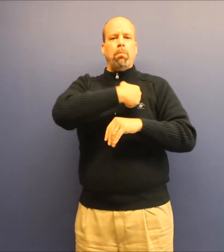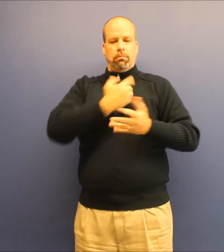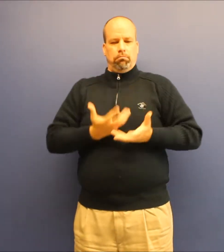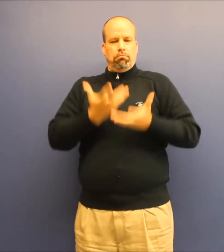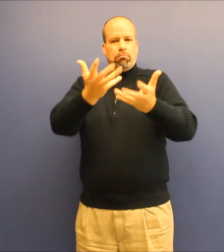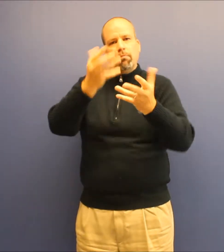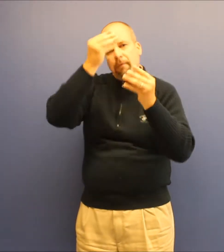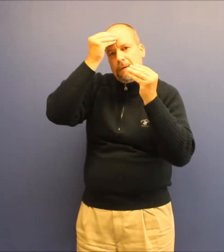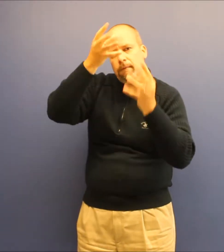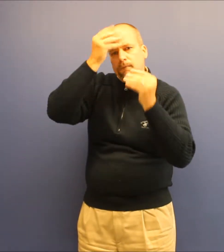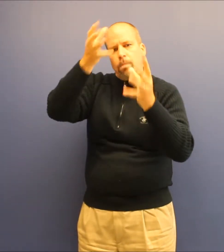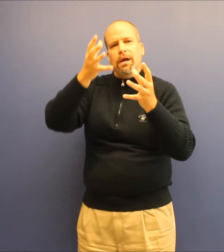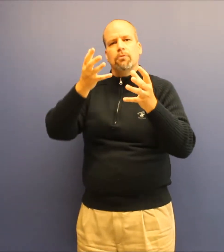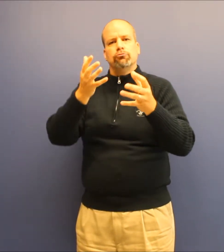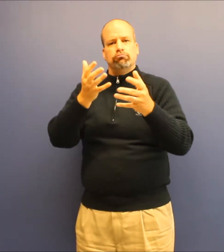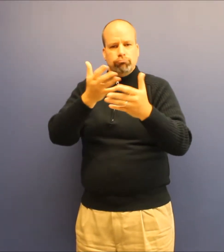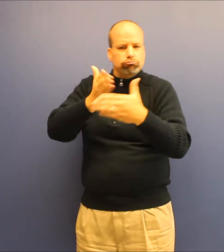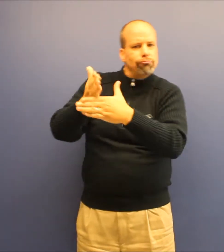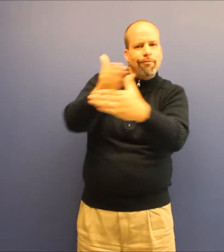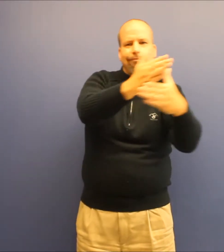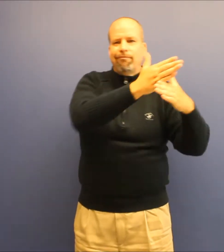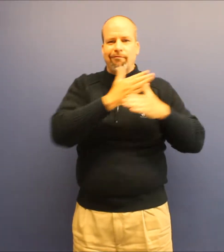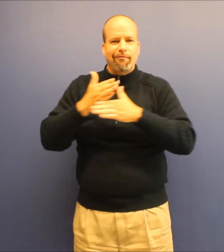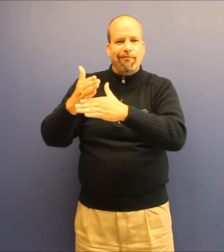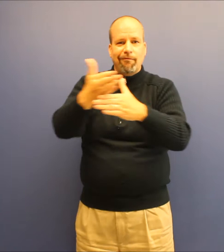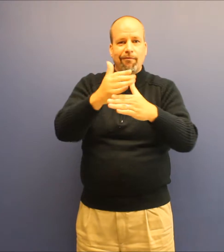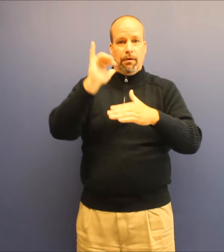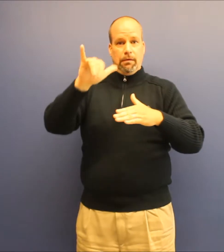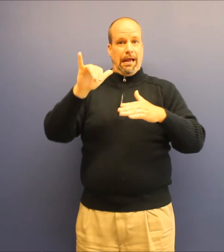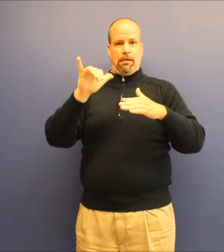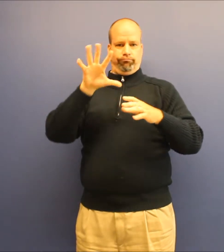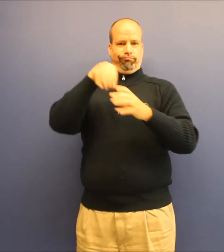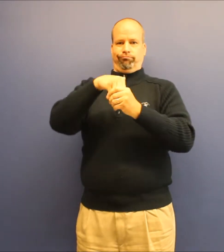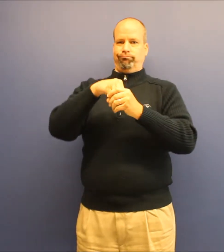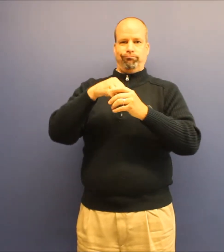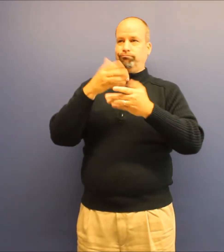This information was put together by NPR, National Public Radio.